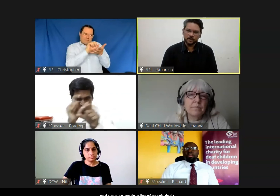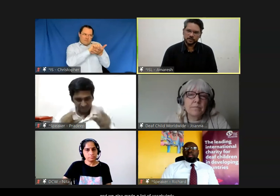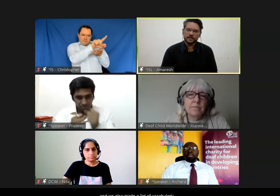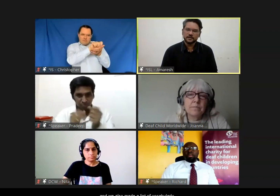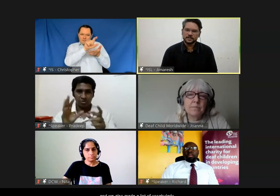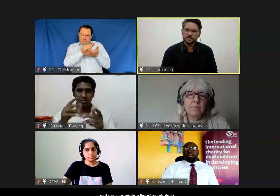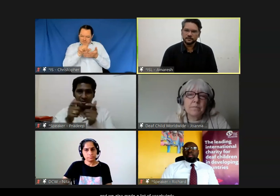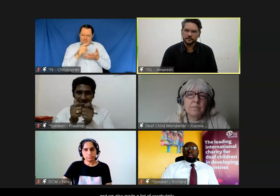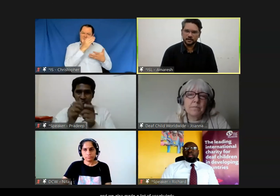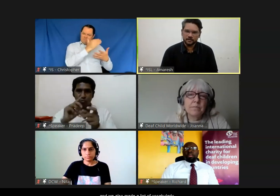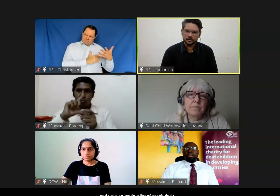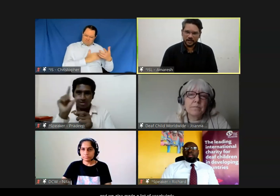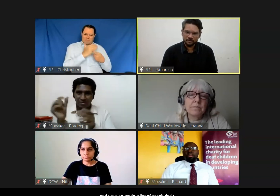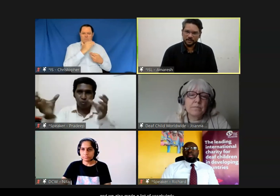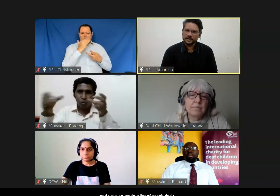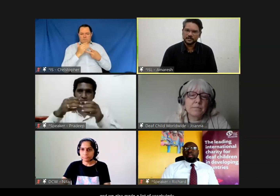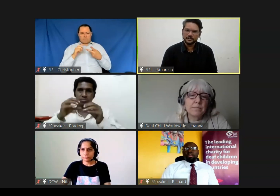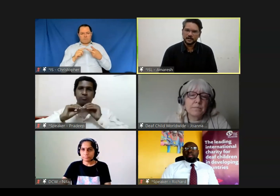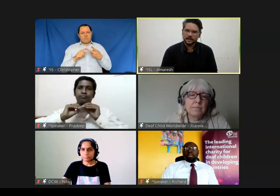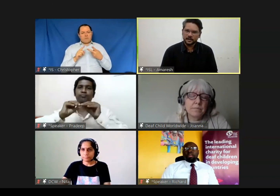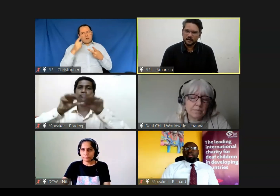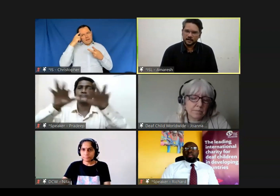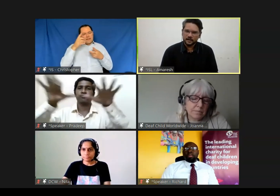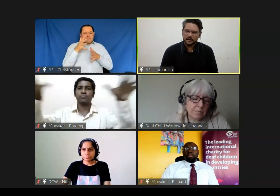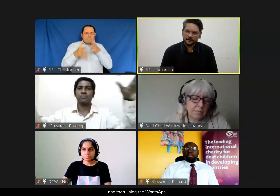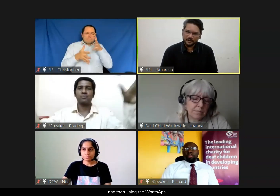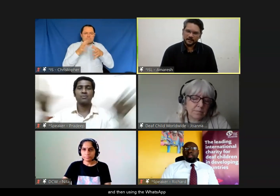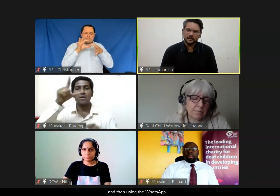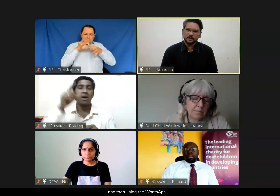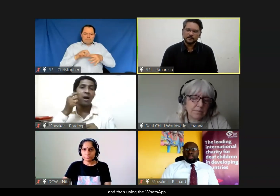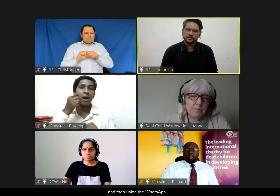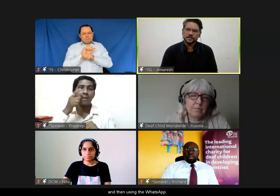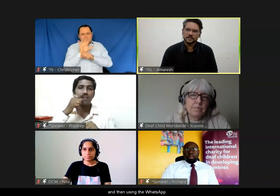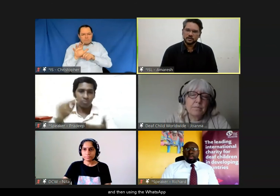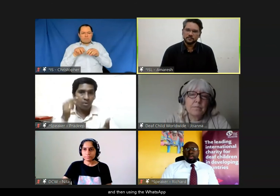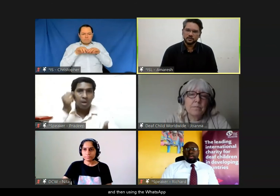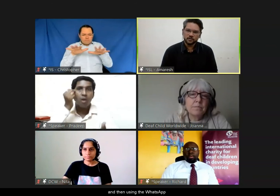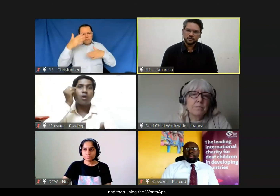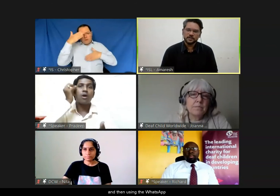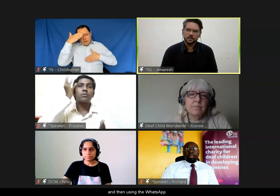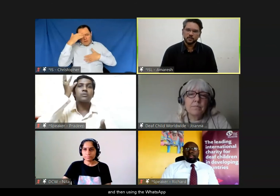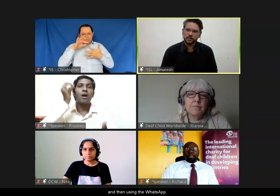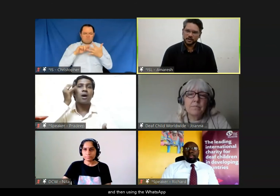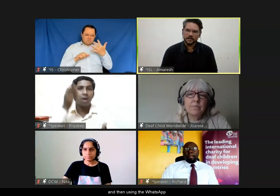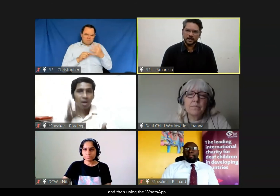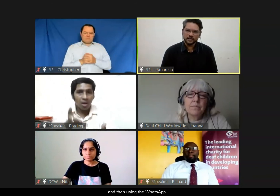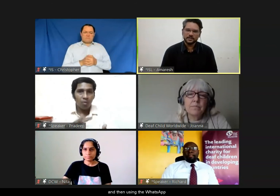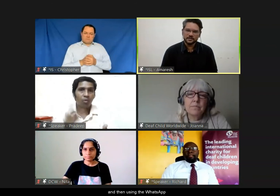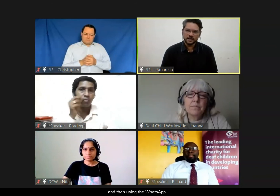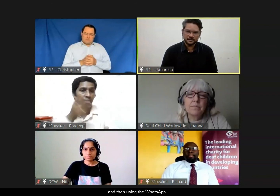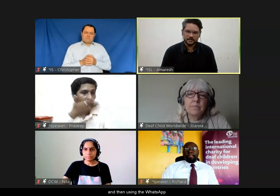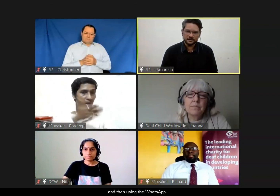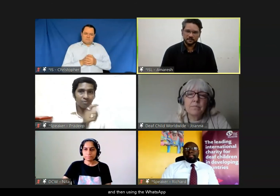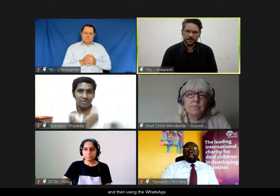And we also made a list of vocabulary. And then using the WhatsApp group, so we